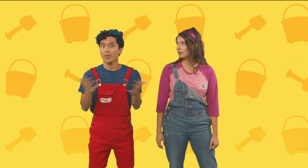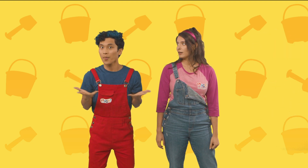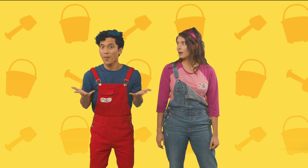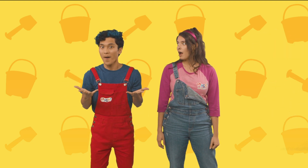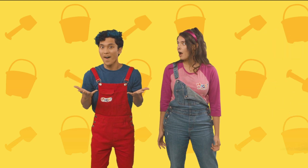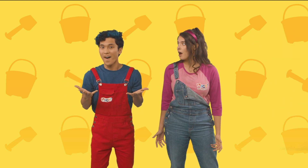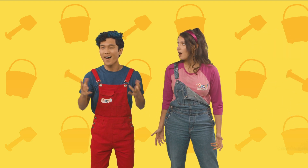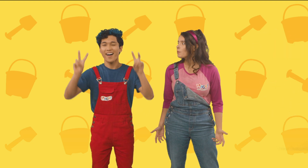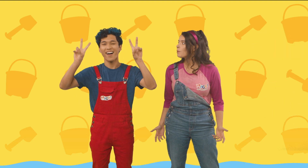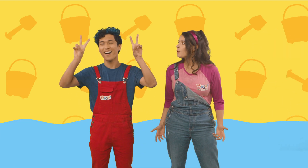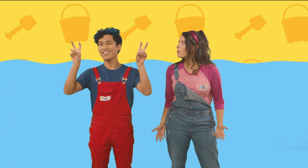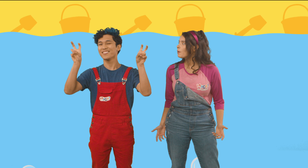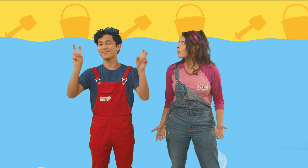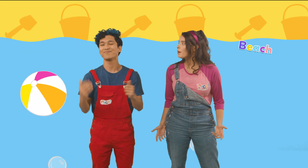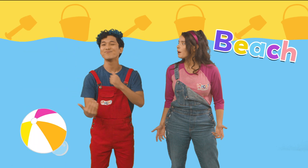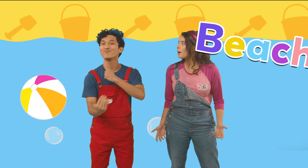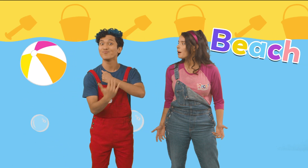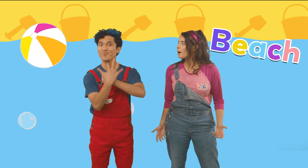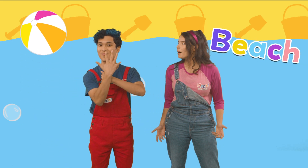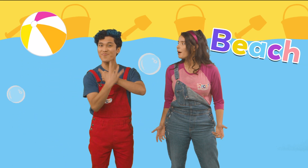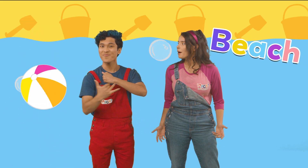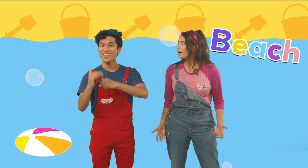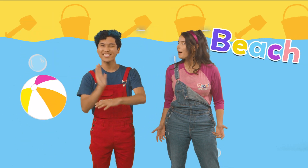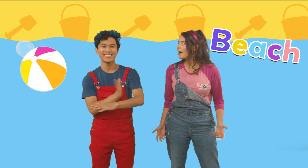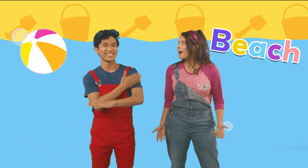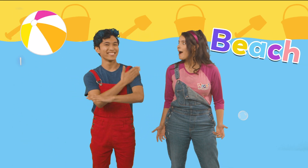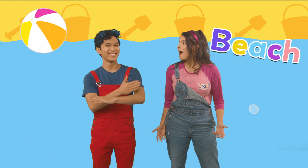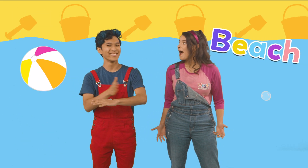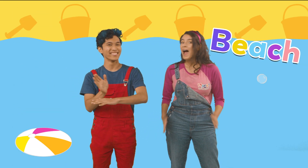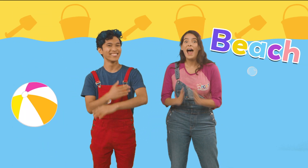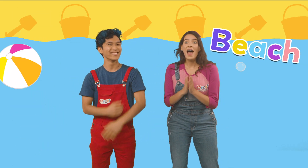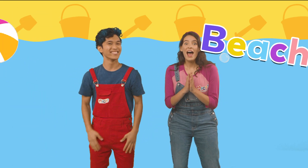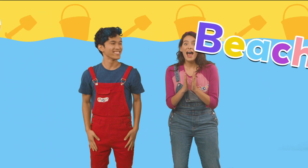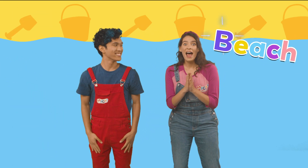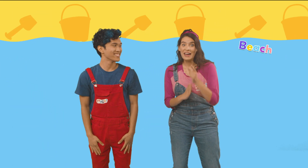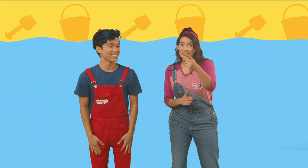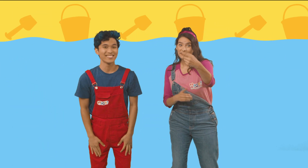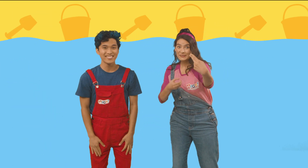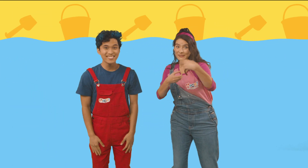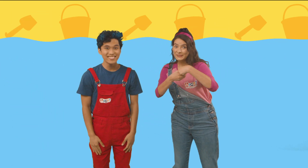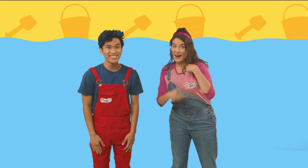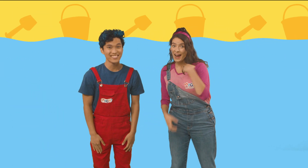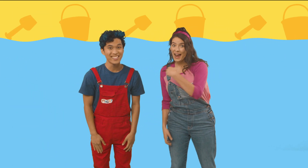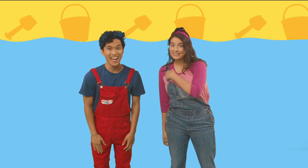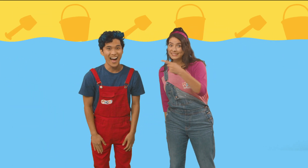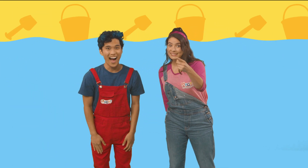to the beach song. Will you join us?